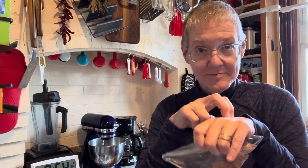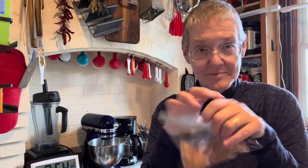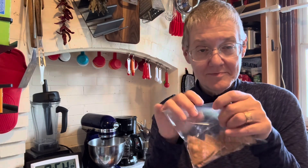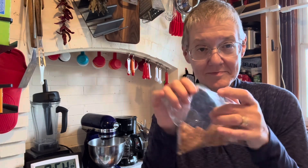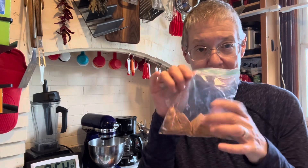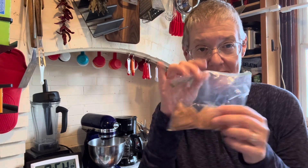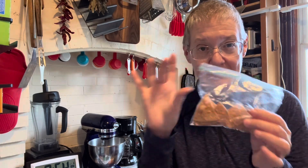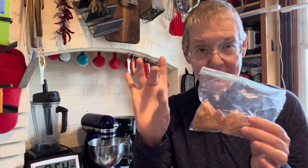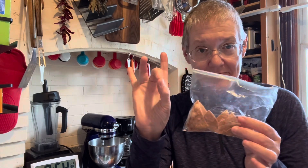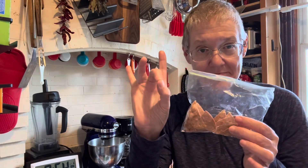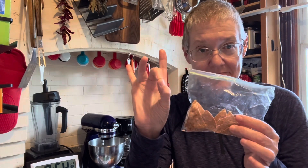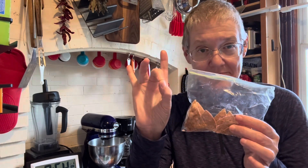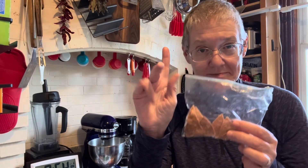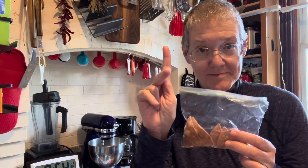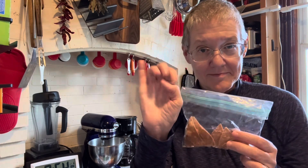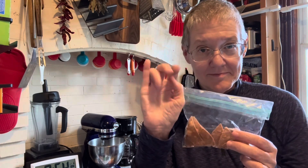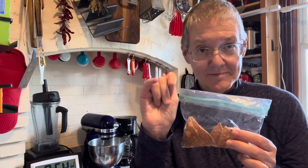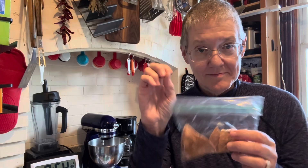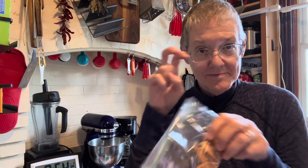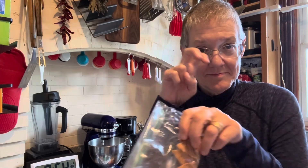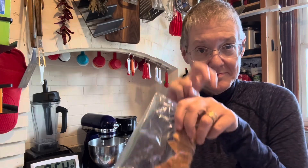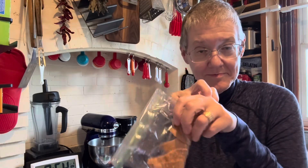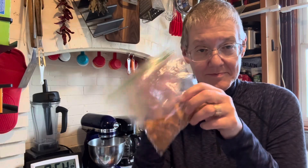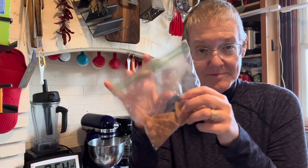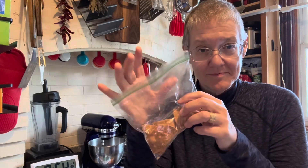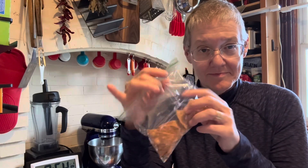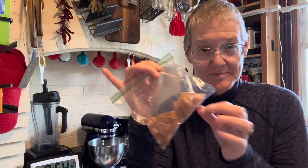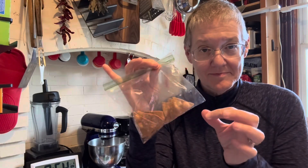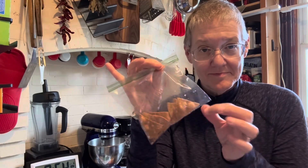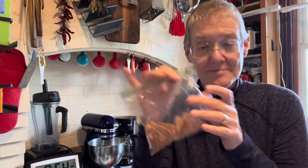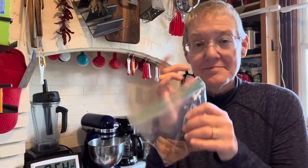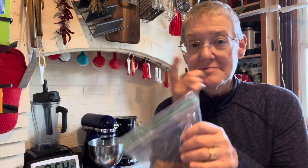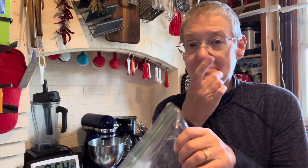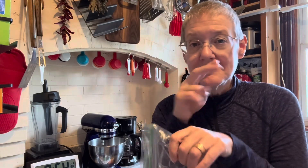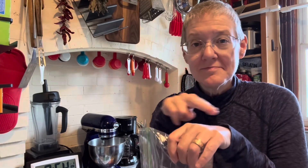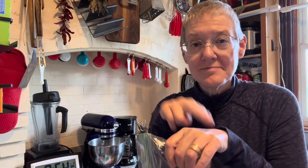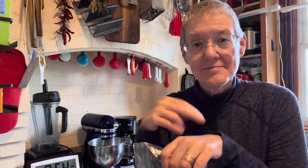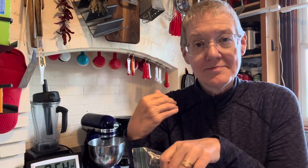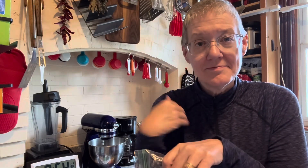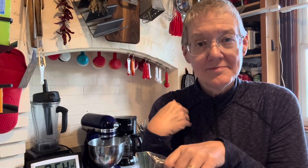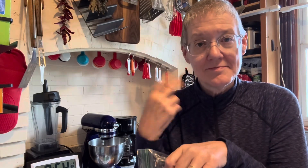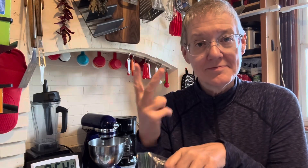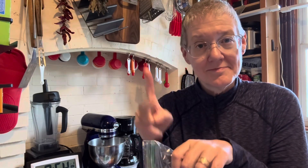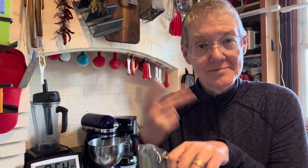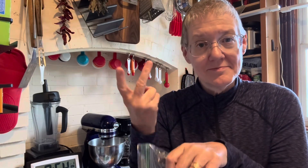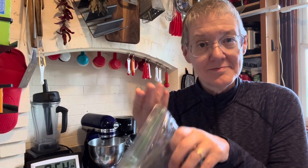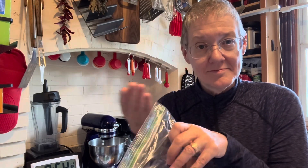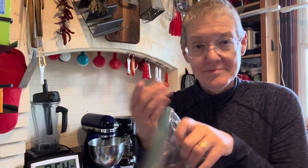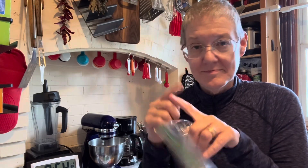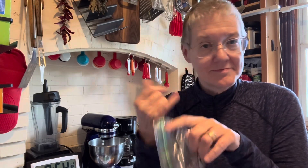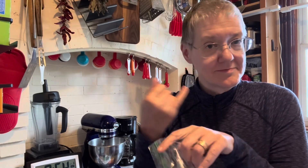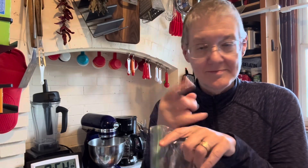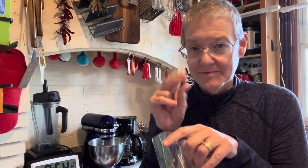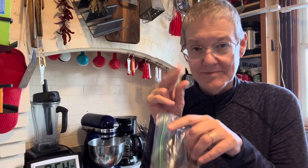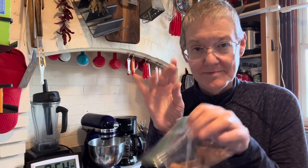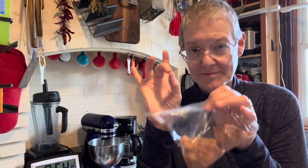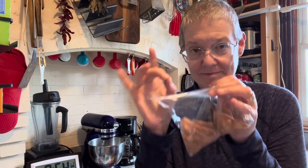1 serving of chips, 8 keto chips. Joe normally has a double serving, but for this, he's just going to have